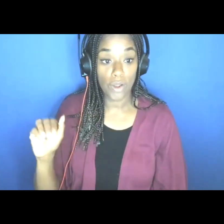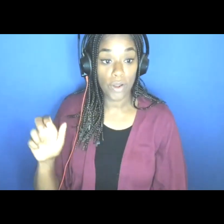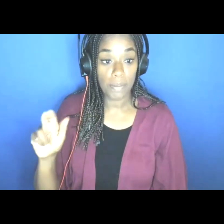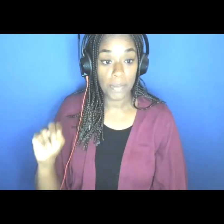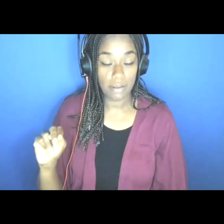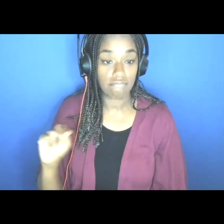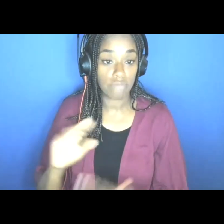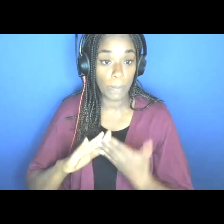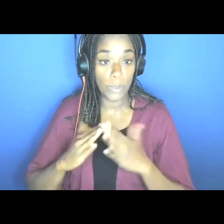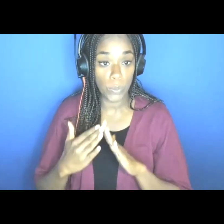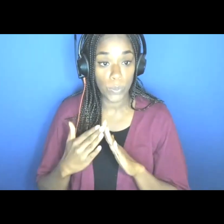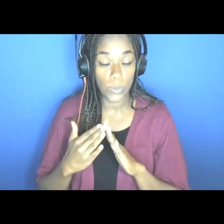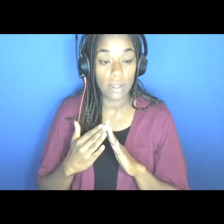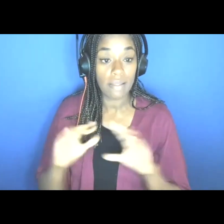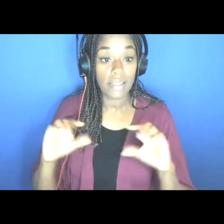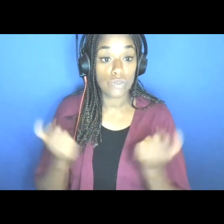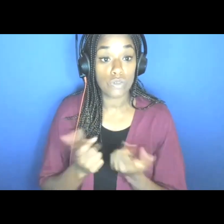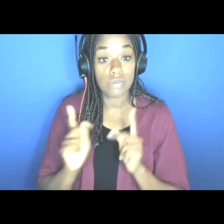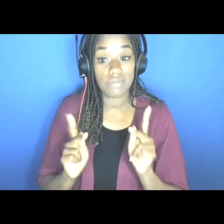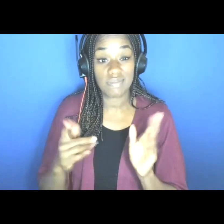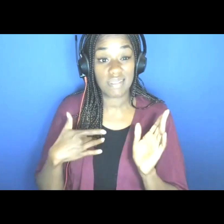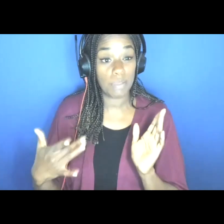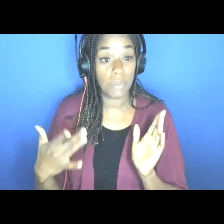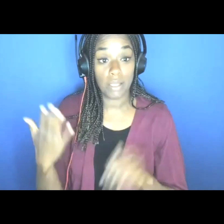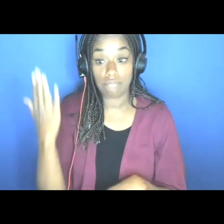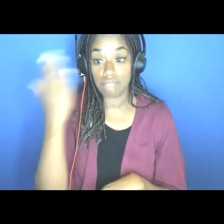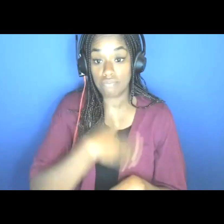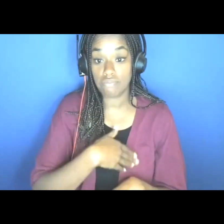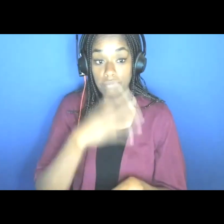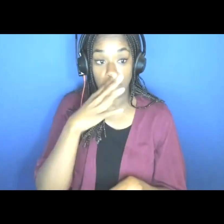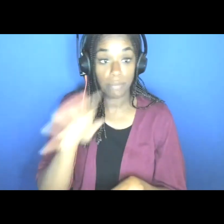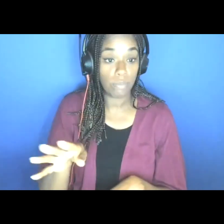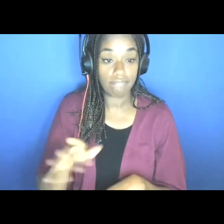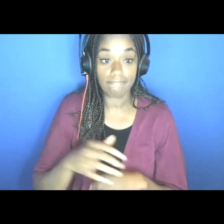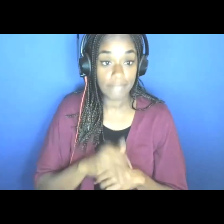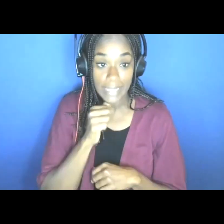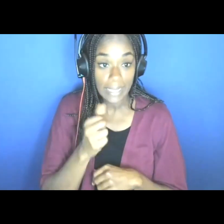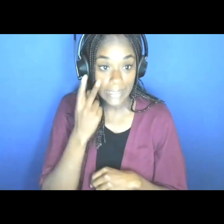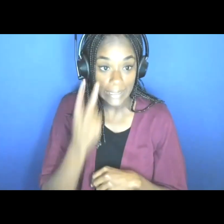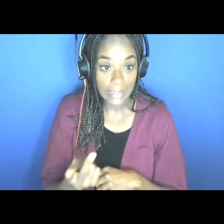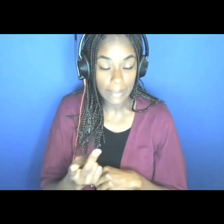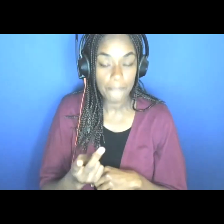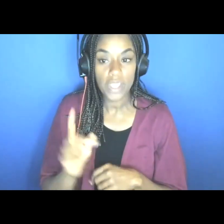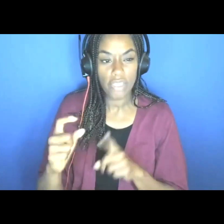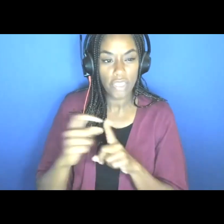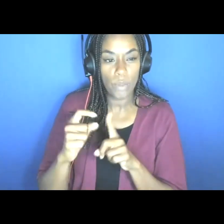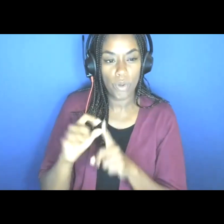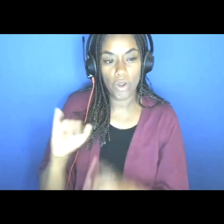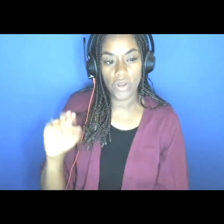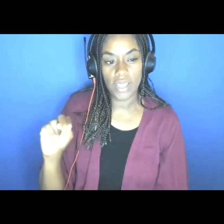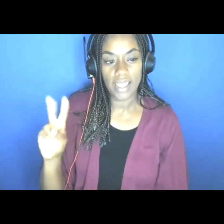these populations even are often invisible. You know, I use the word invisible